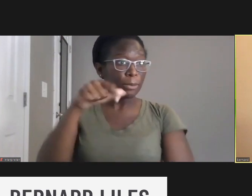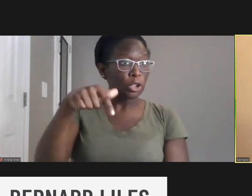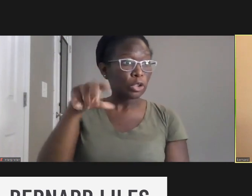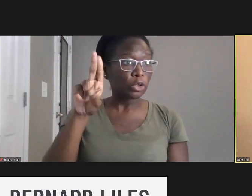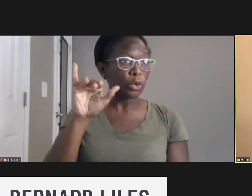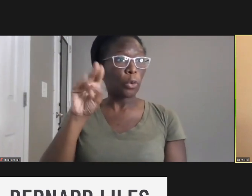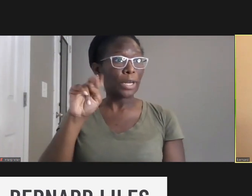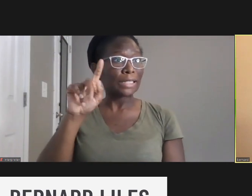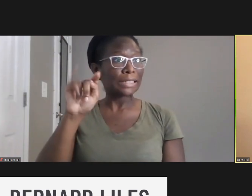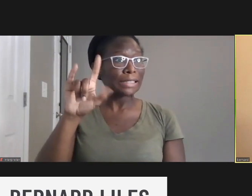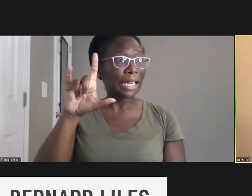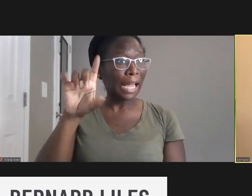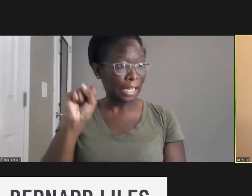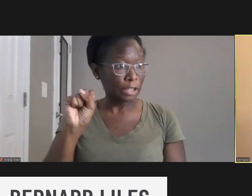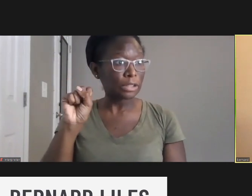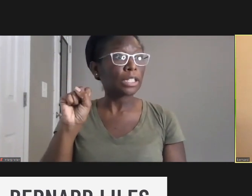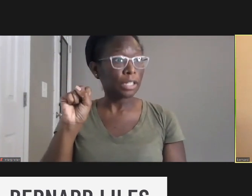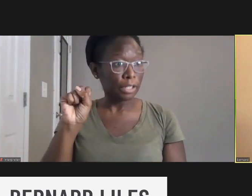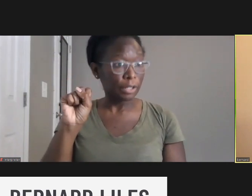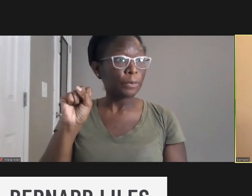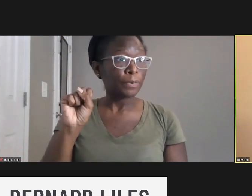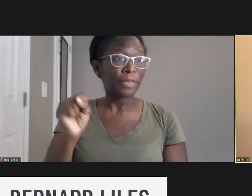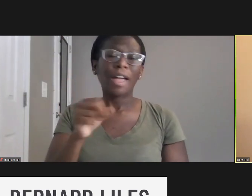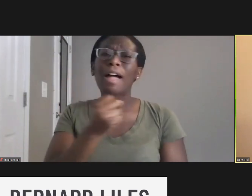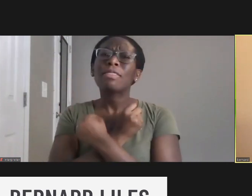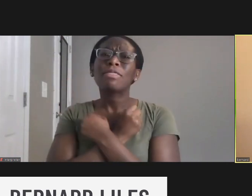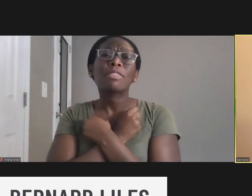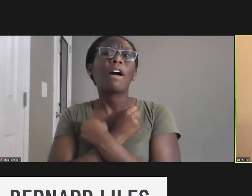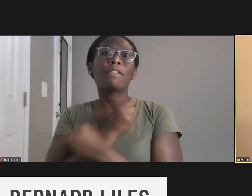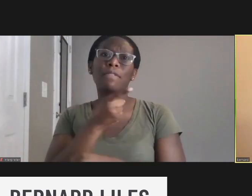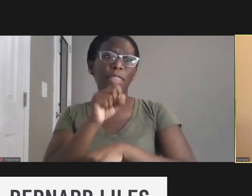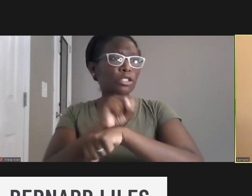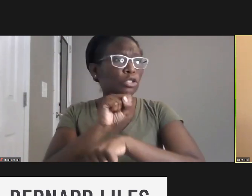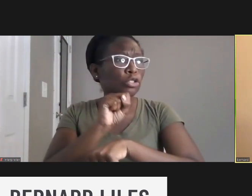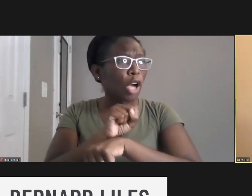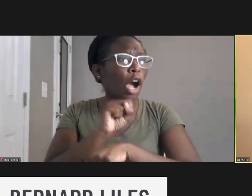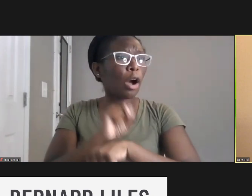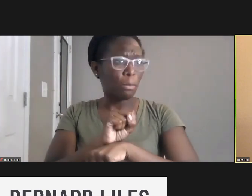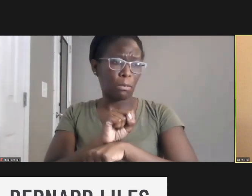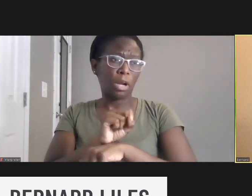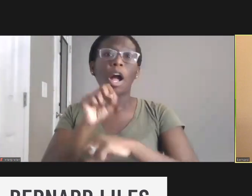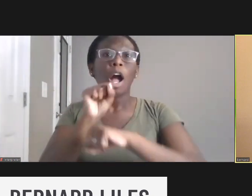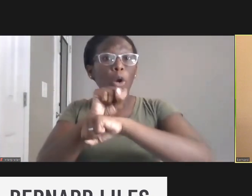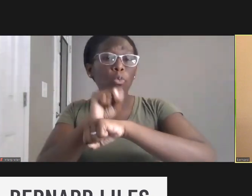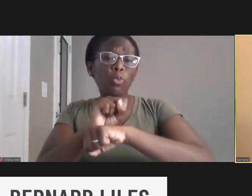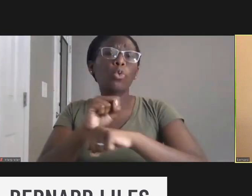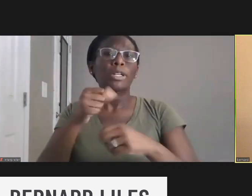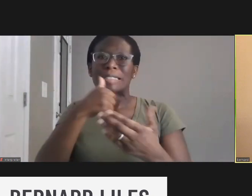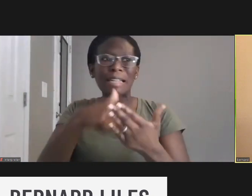attendant. I loved the job and would like to have it back.